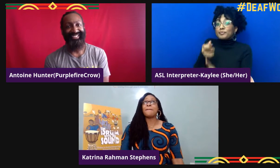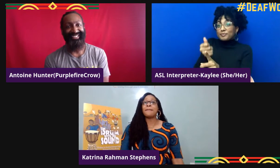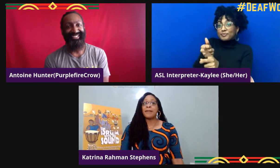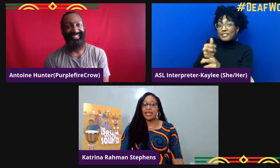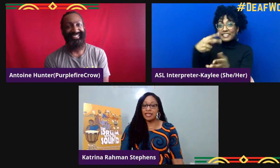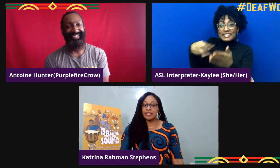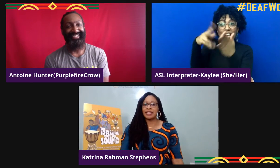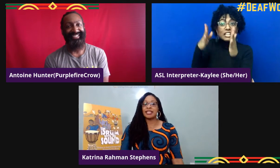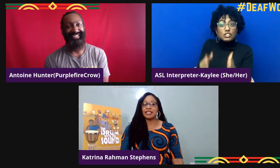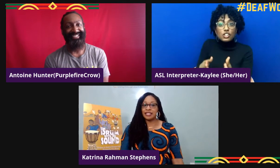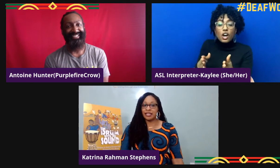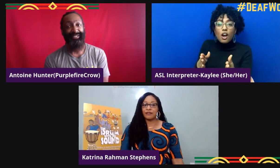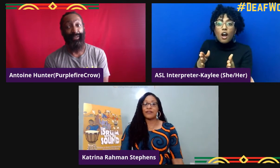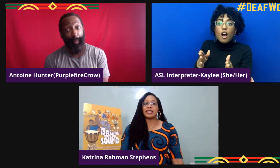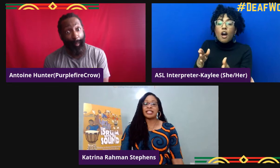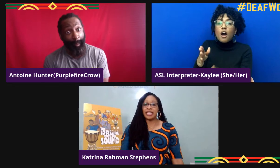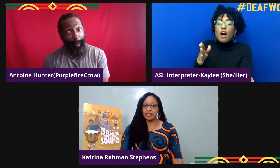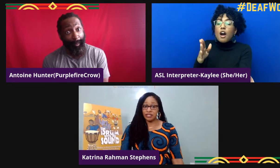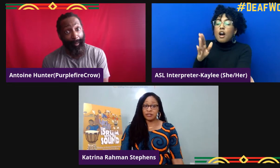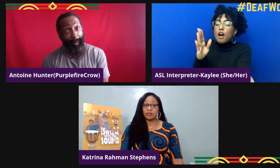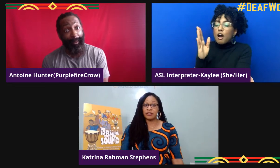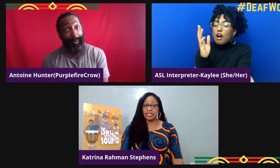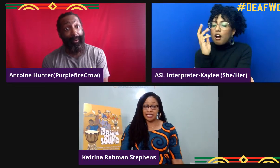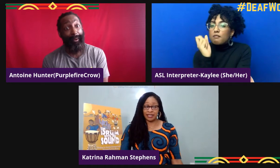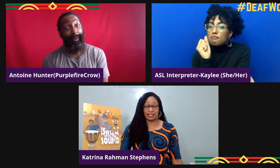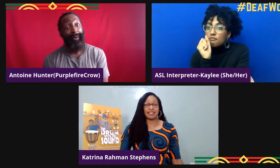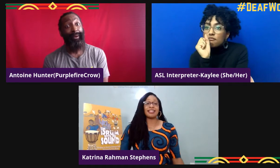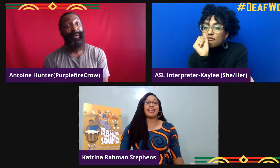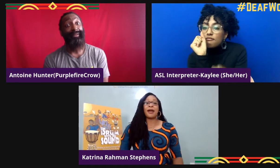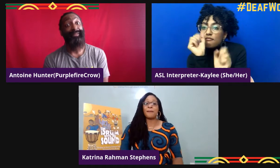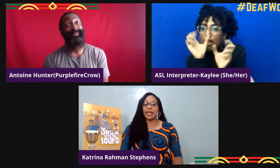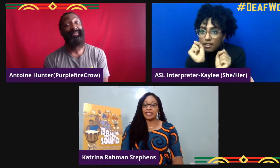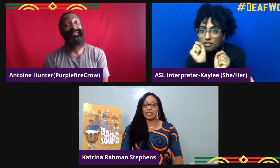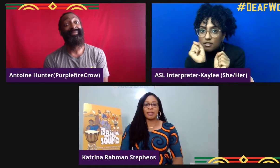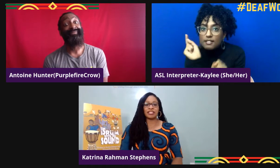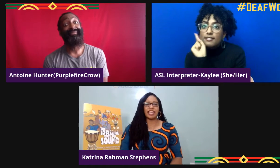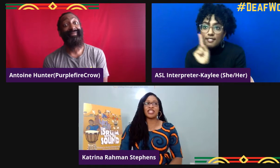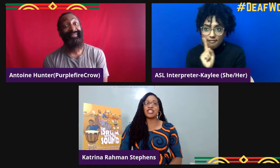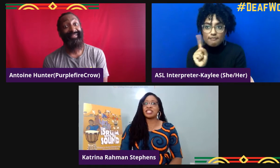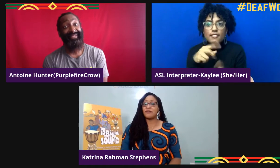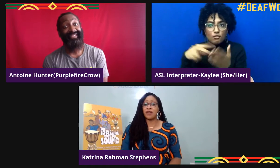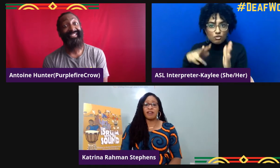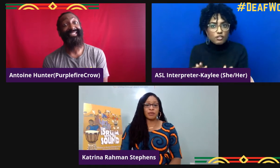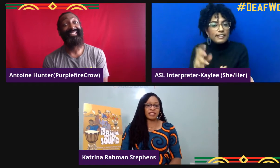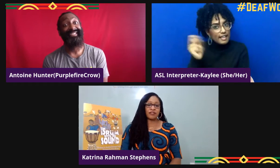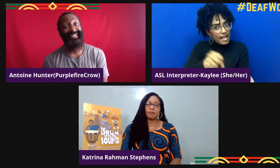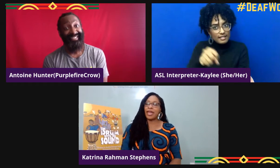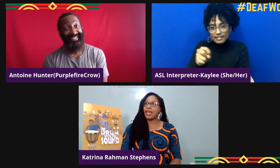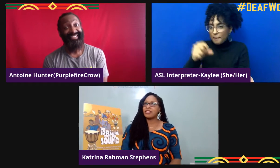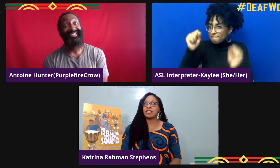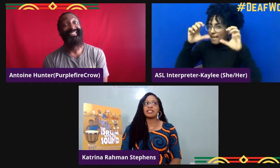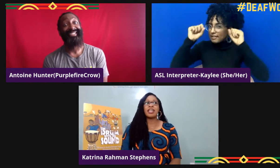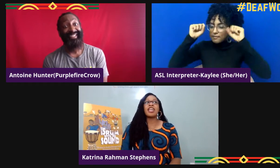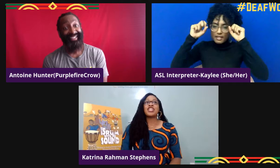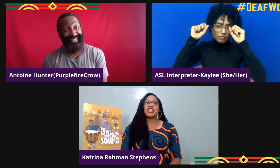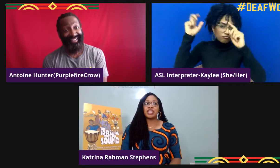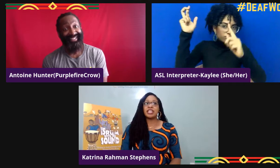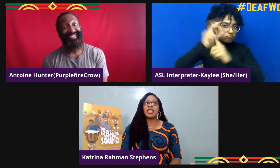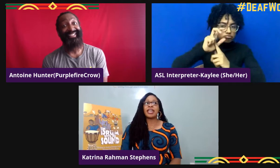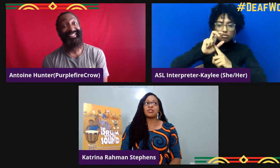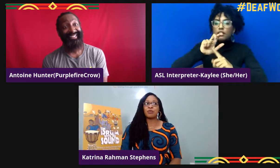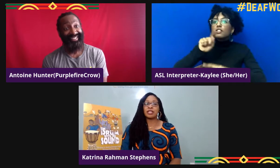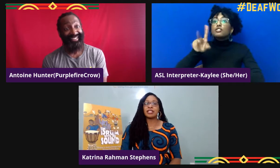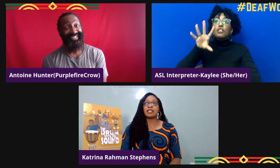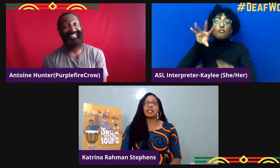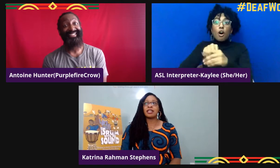an amazing deaf dancer. Yes, amazing, amazing. And she's involved with different pageants.